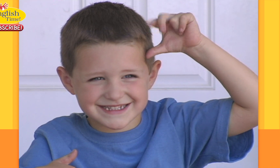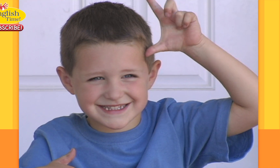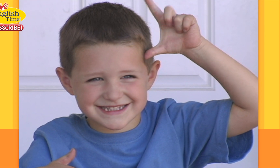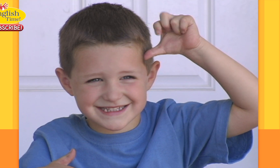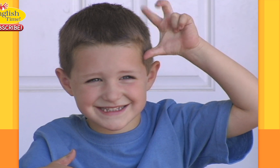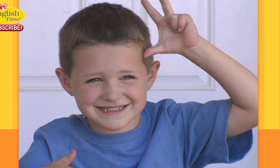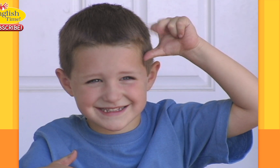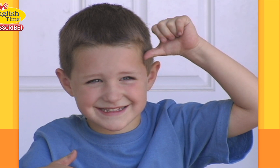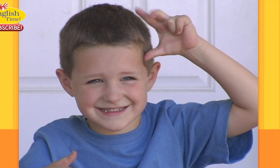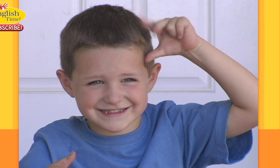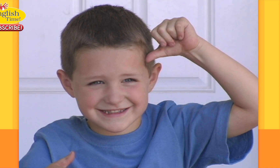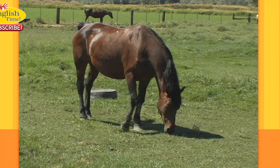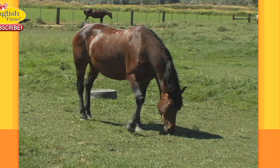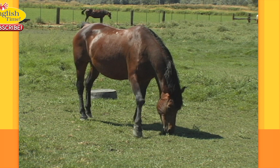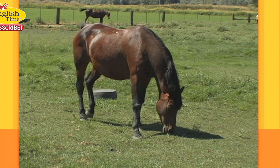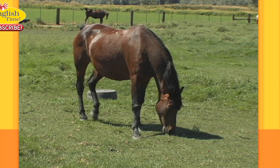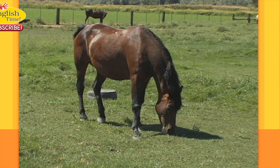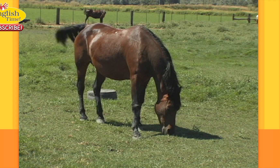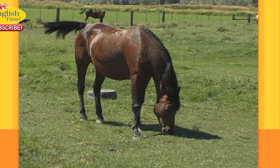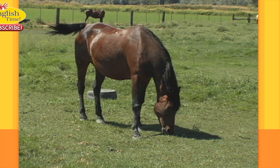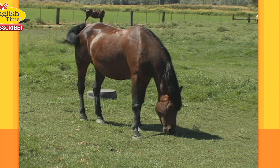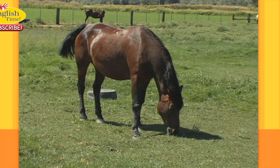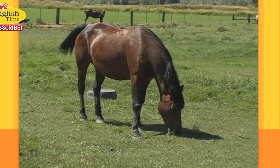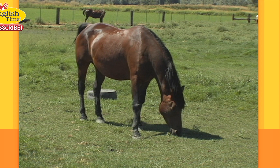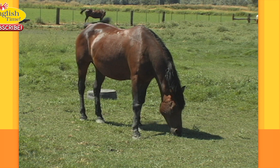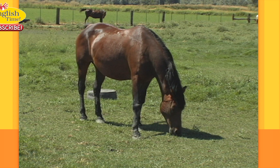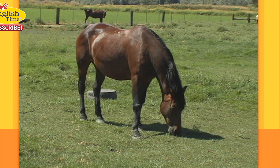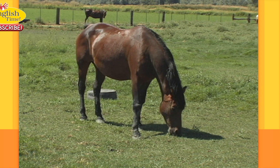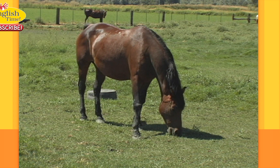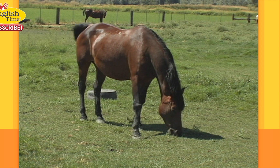Wave his ear. Neigh.